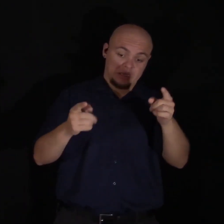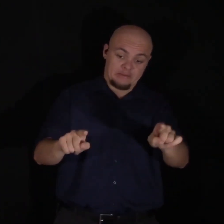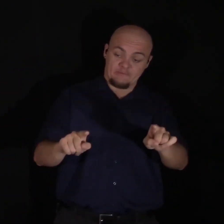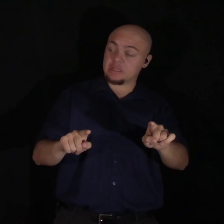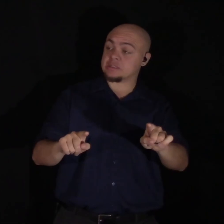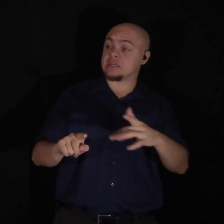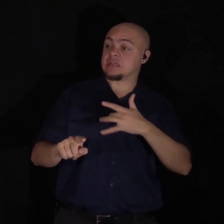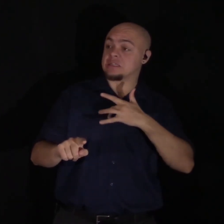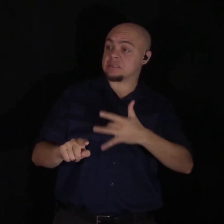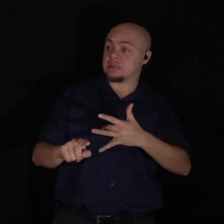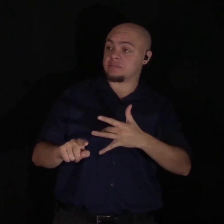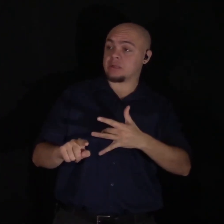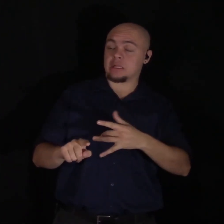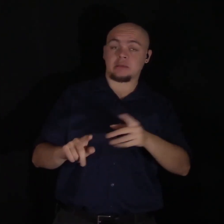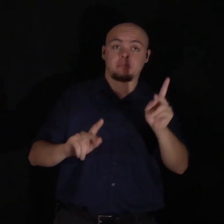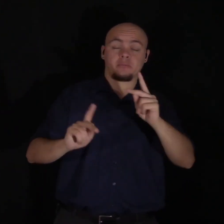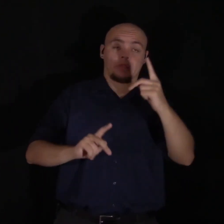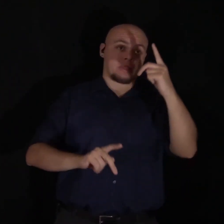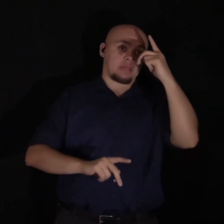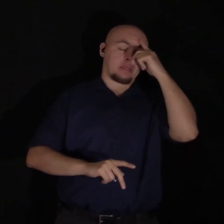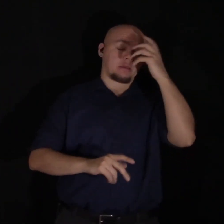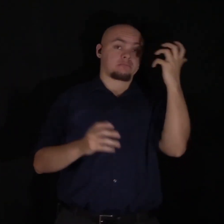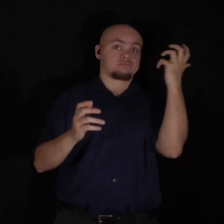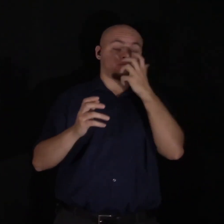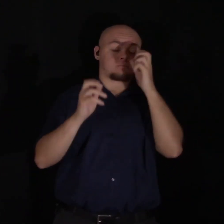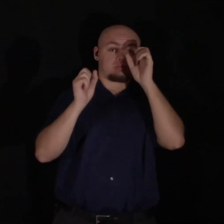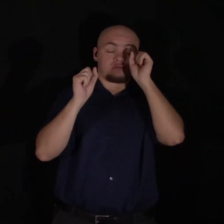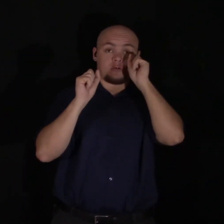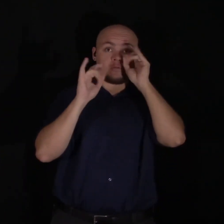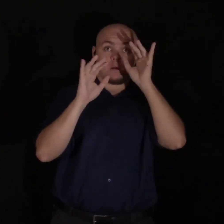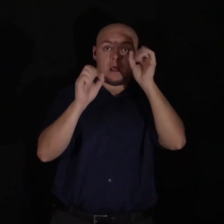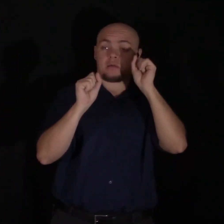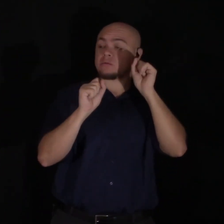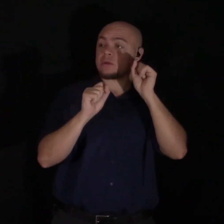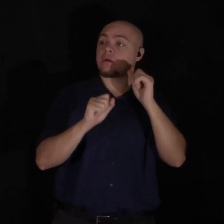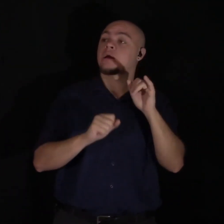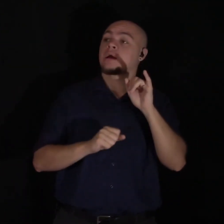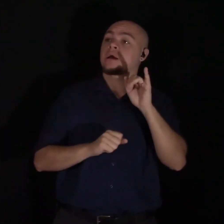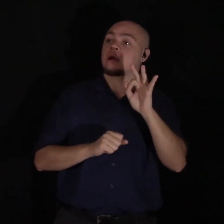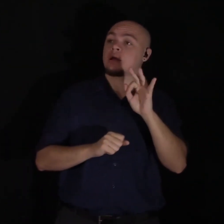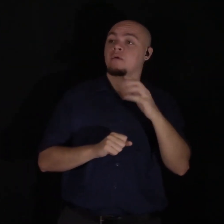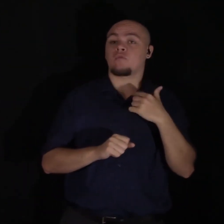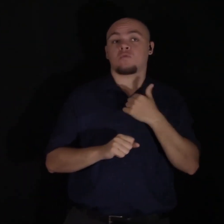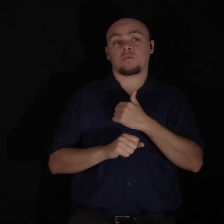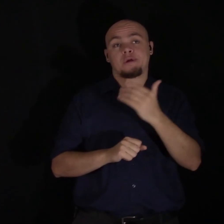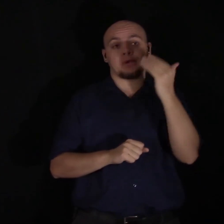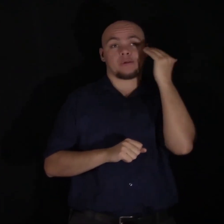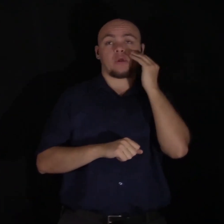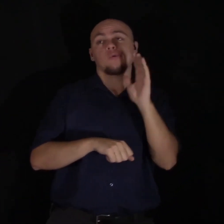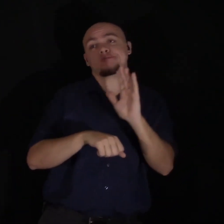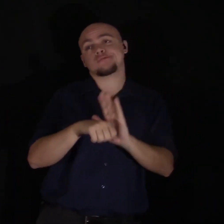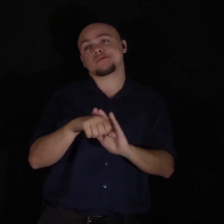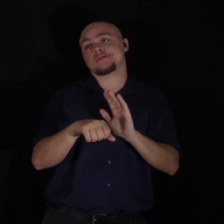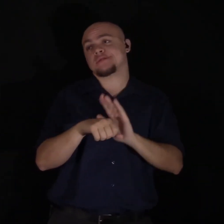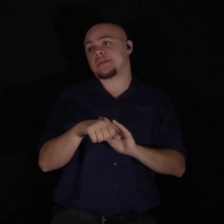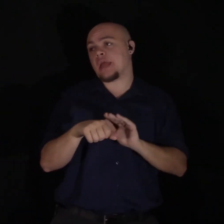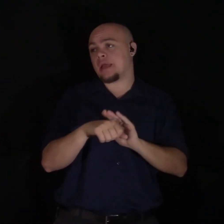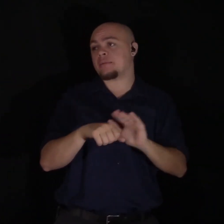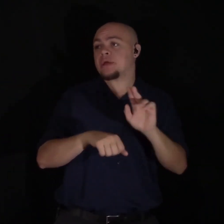deemed marvelous. Were we among the tamer scenes of nature, I might fear to encounter your